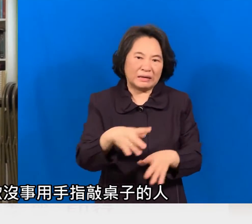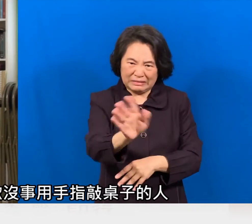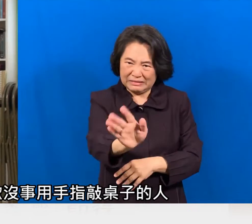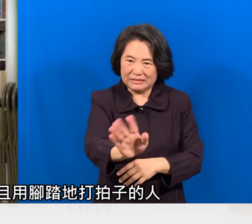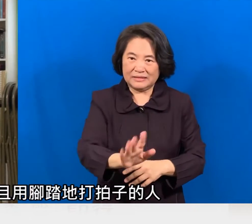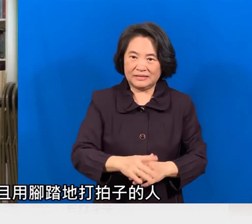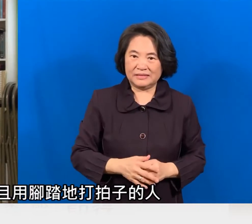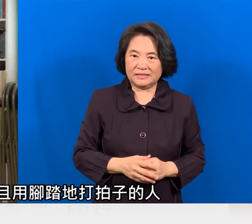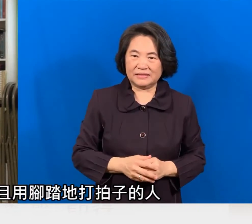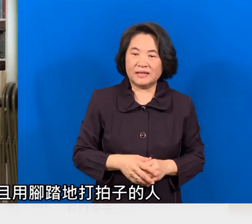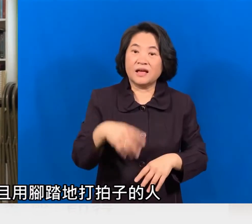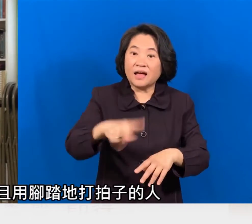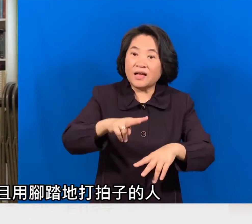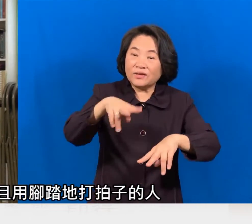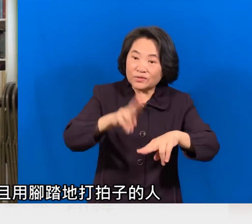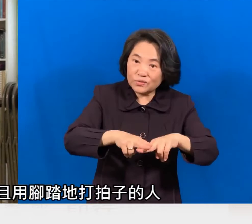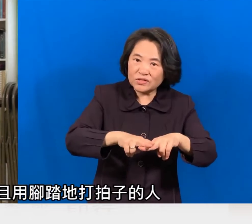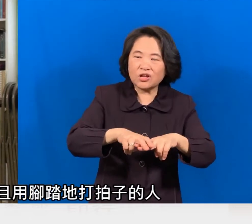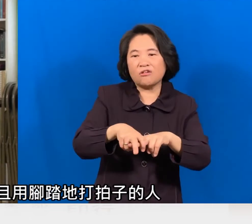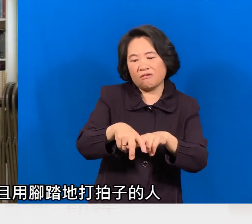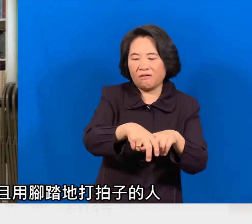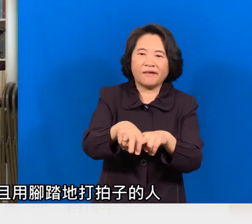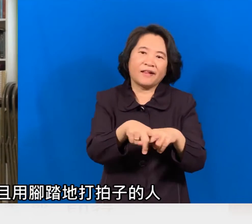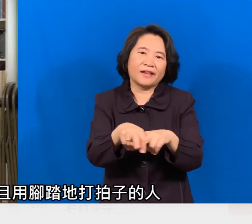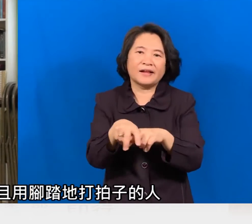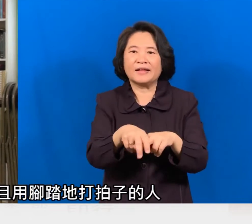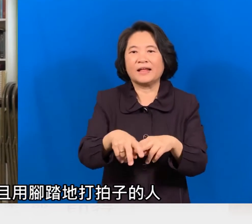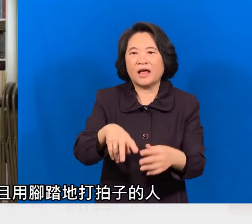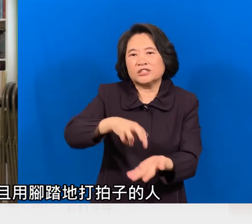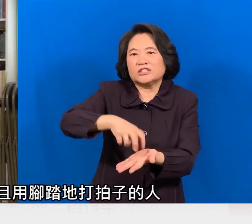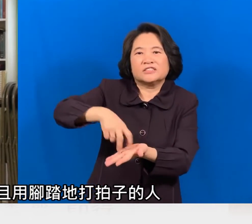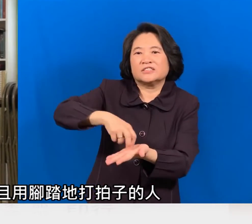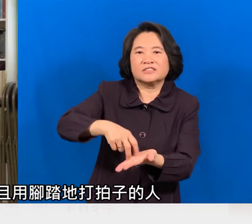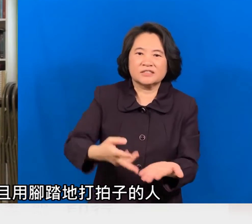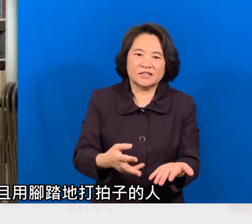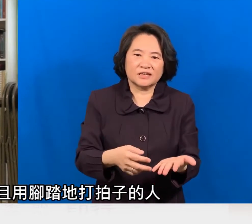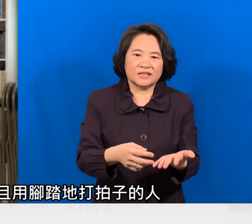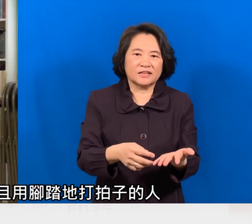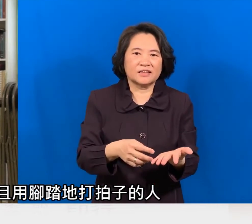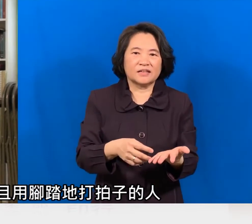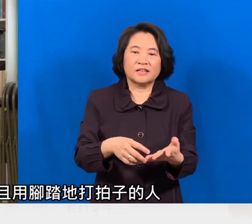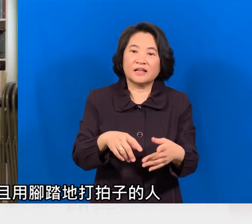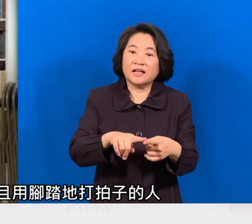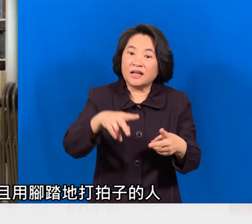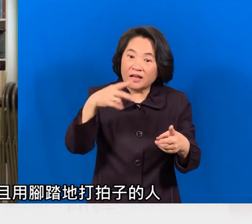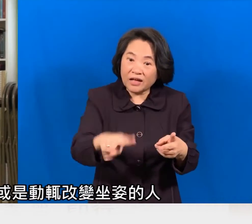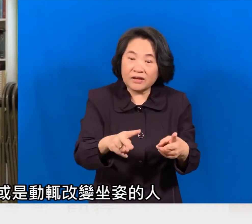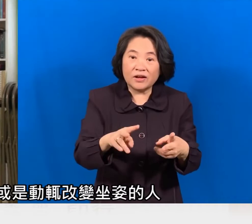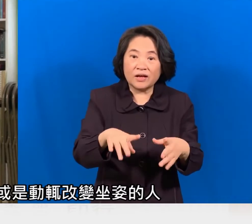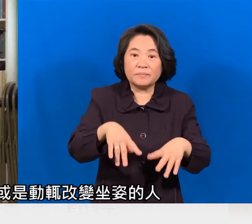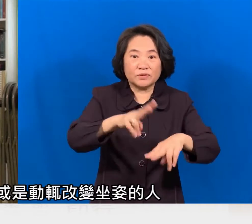they're bored, people who like to rock one leg on the other or keep time to music by tapping their feet on the